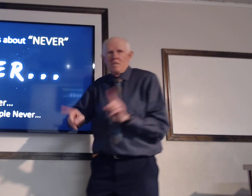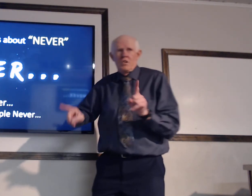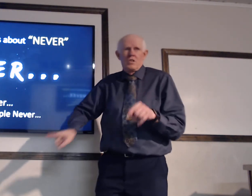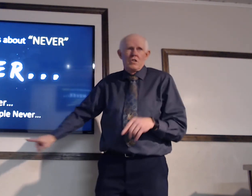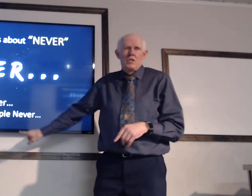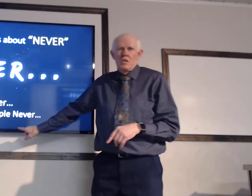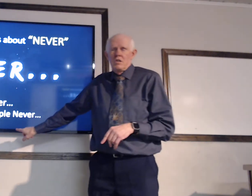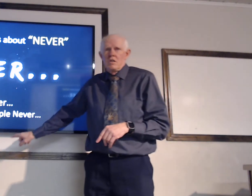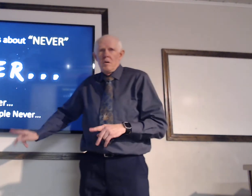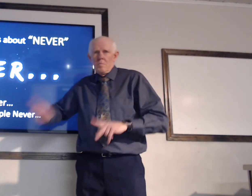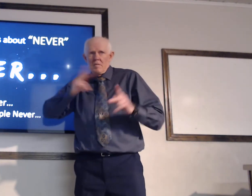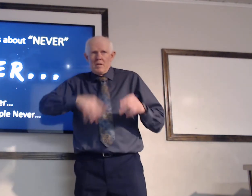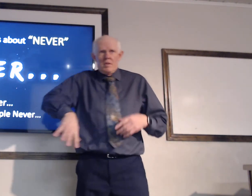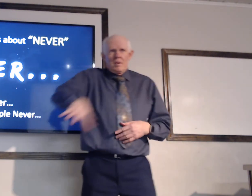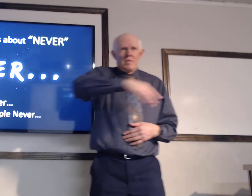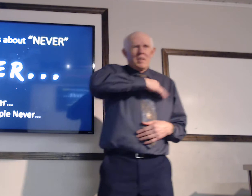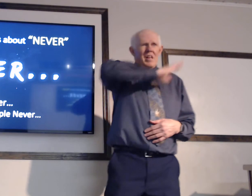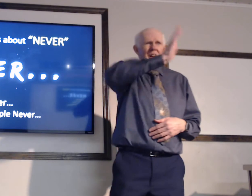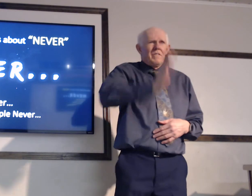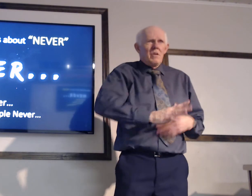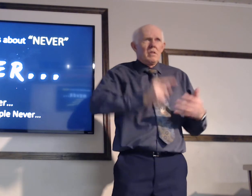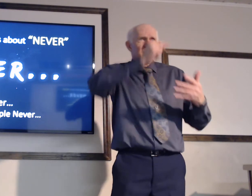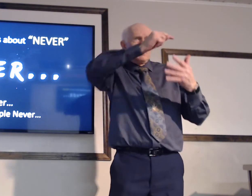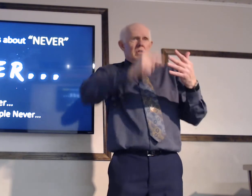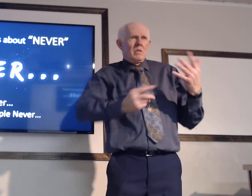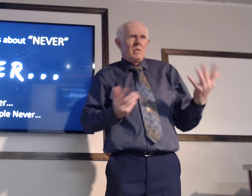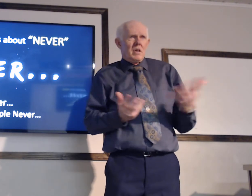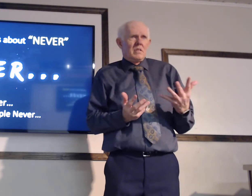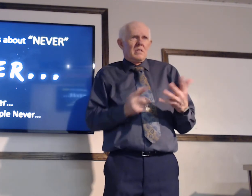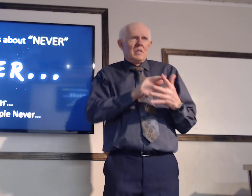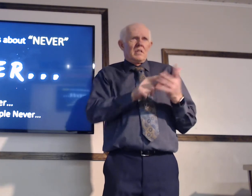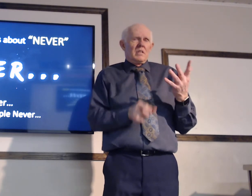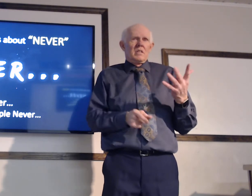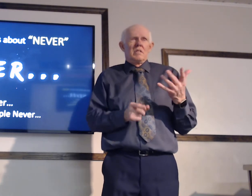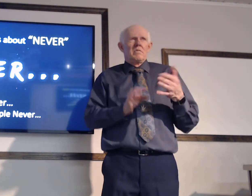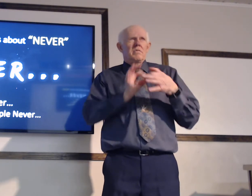Jesus never, the people never, all these are different nevers.